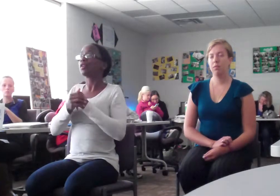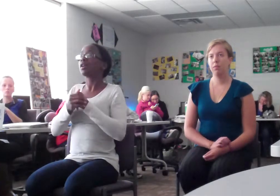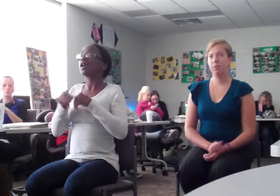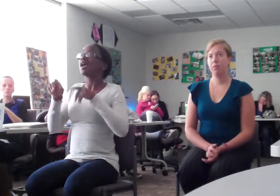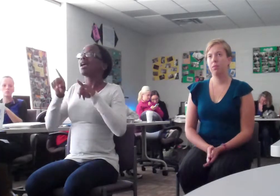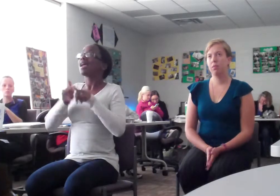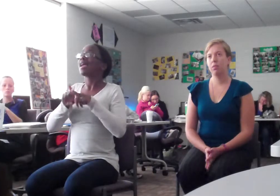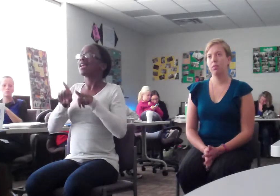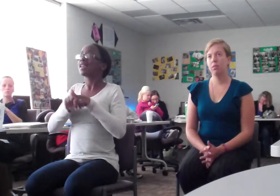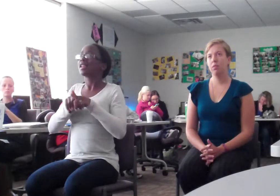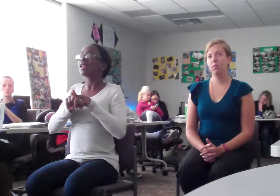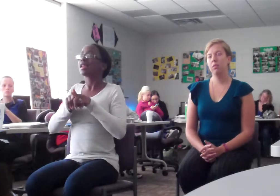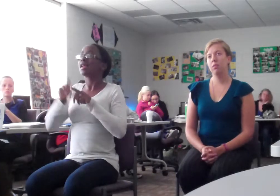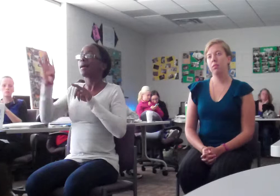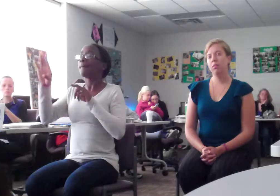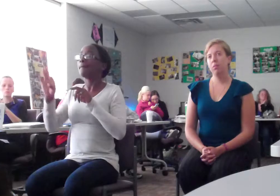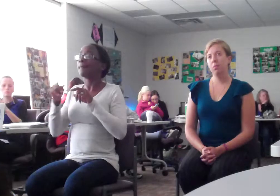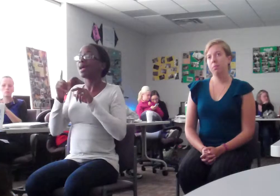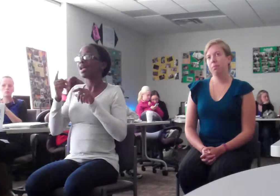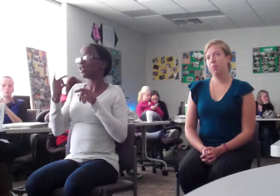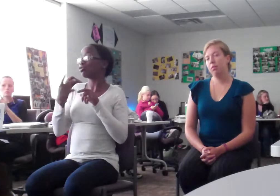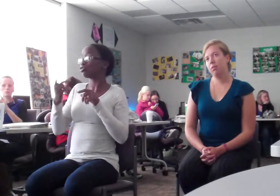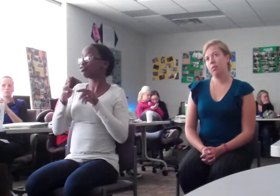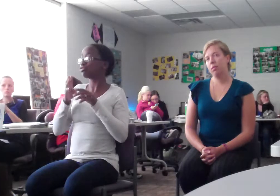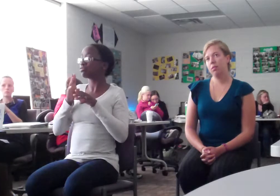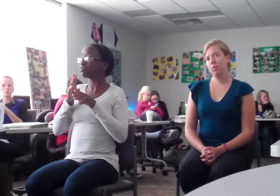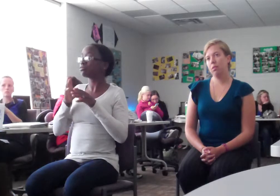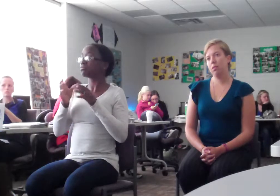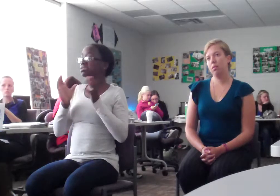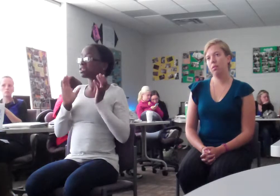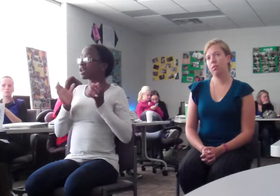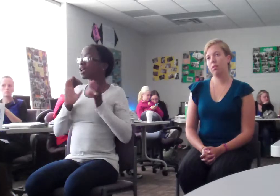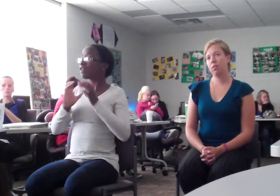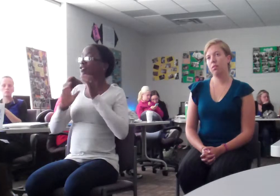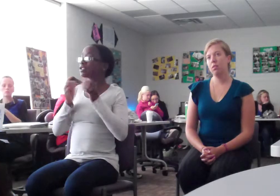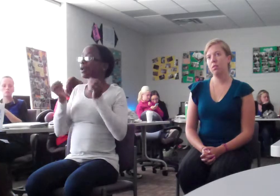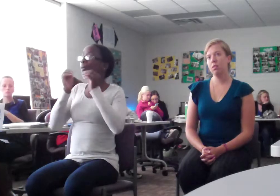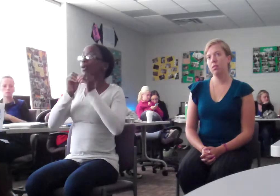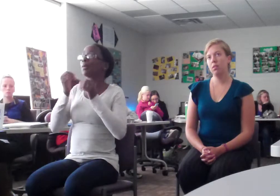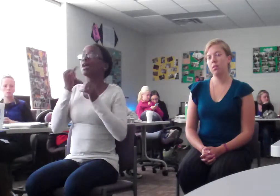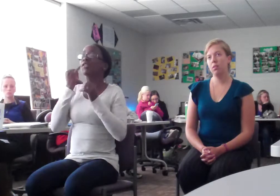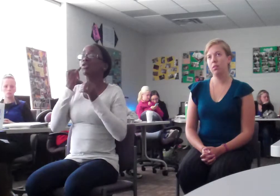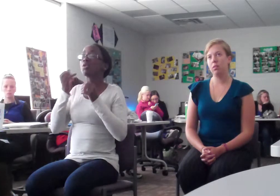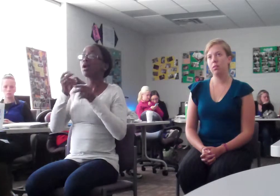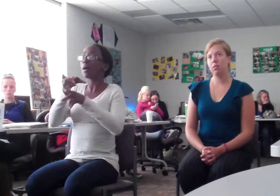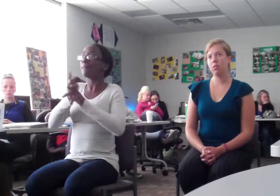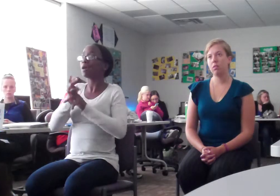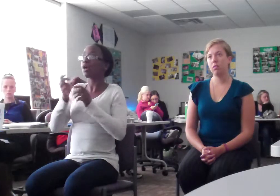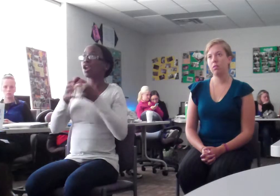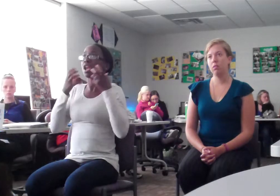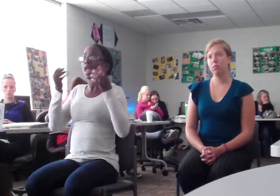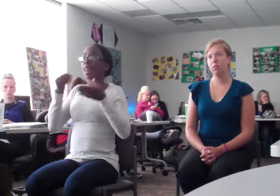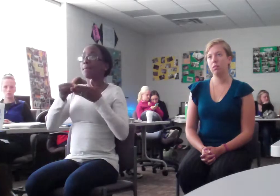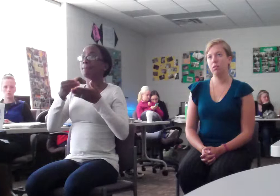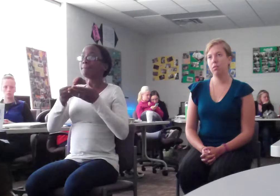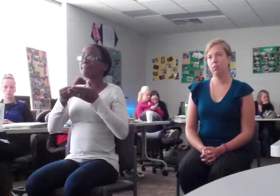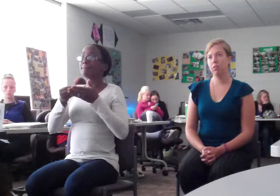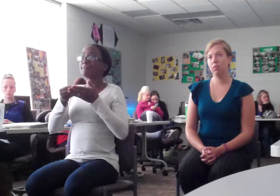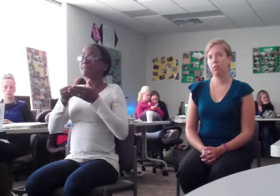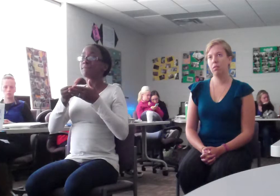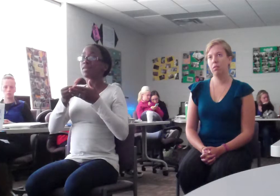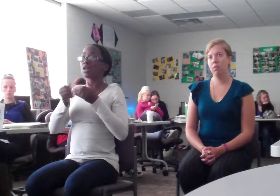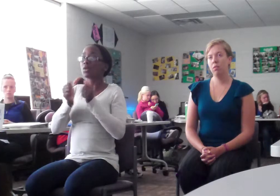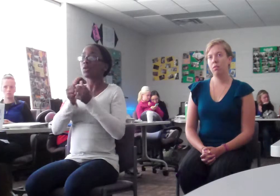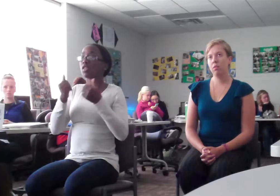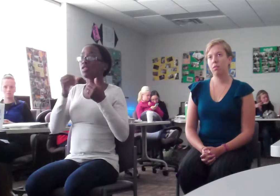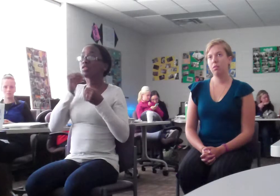and come back, and then we can talk mortgage. But if you want to borrow a large sum of money against your present home, I would